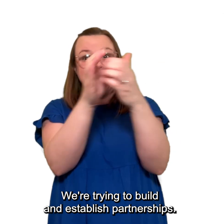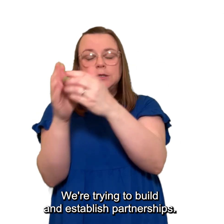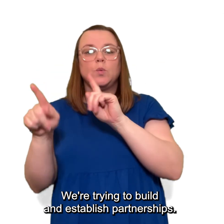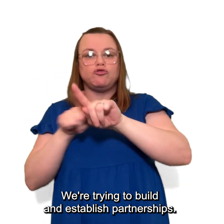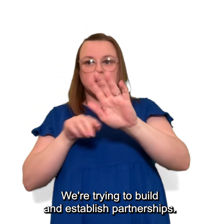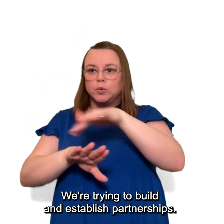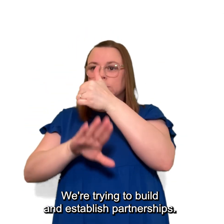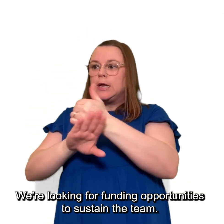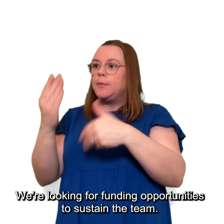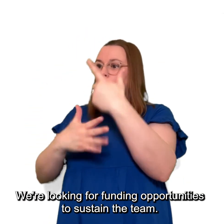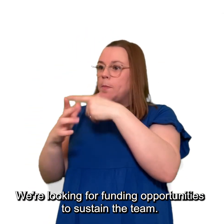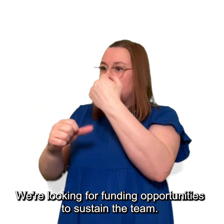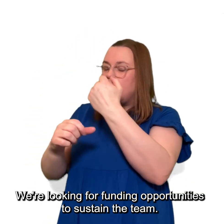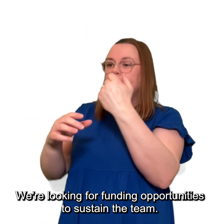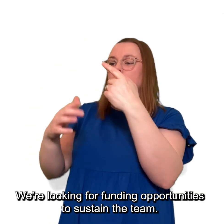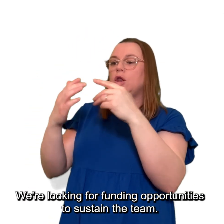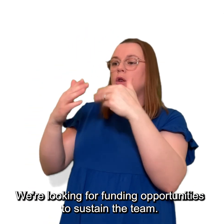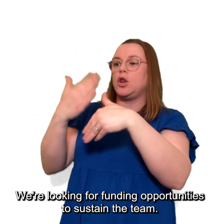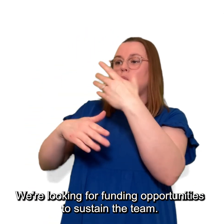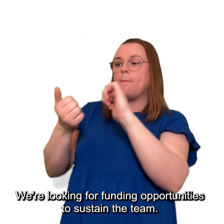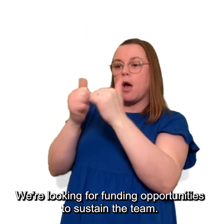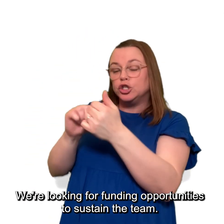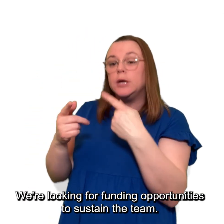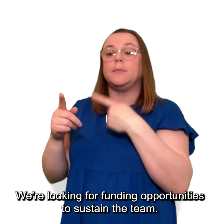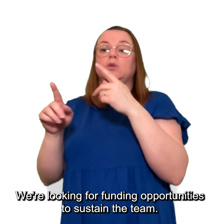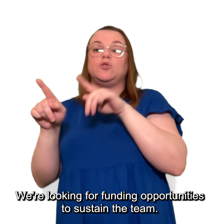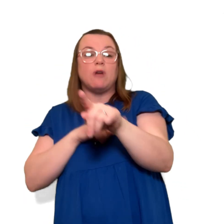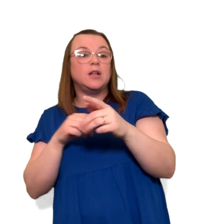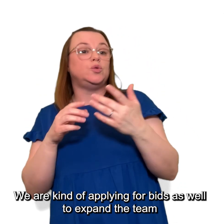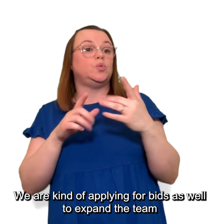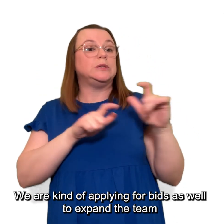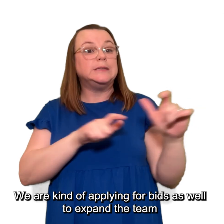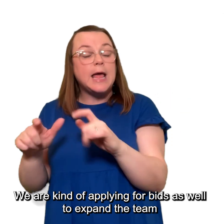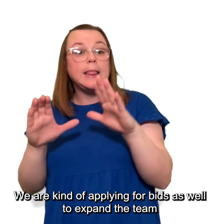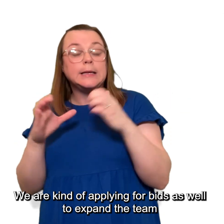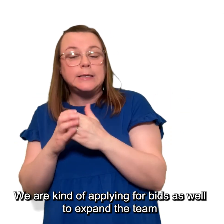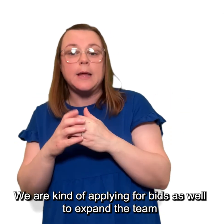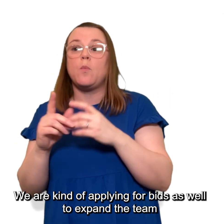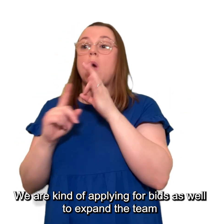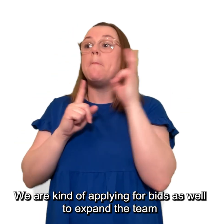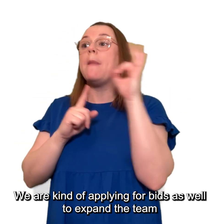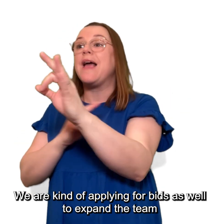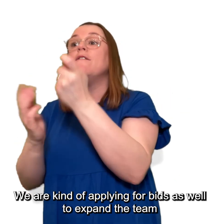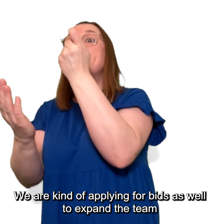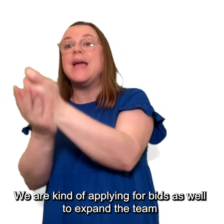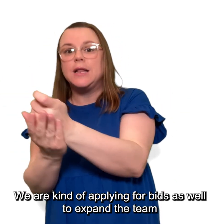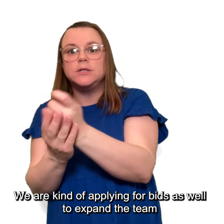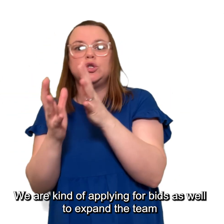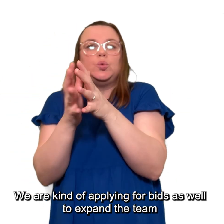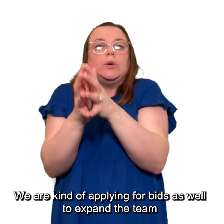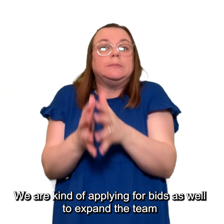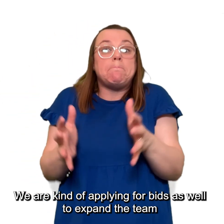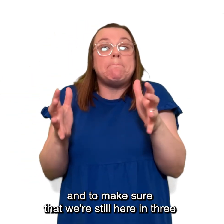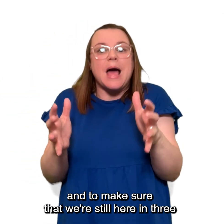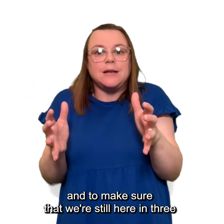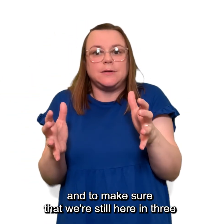and establish partnerships. We're looking for funding opportunities to sustain the team. We are kind of applying for bids as well to